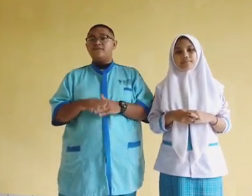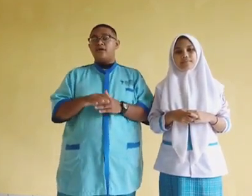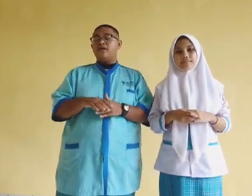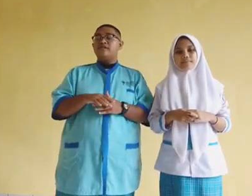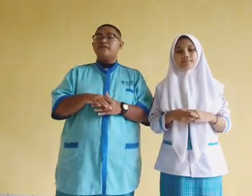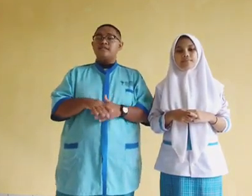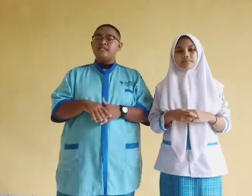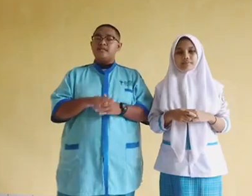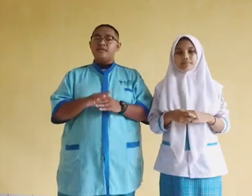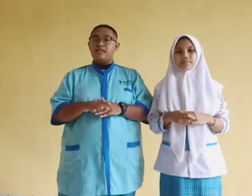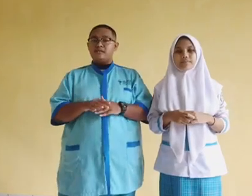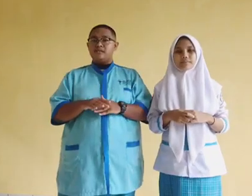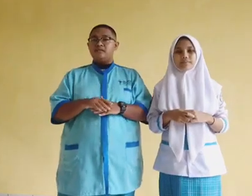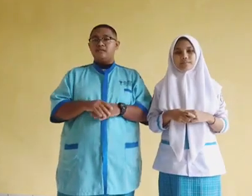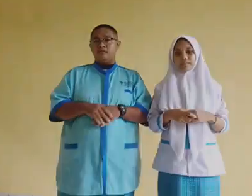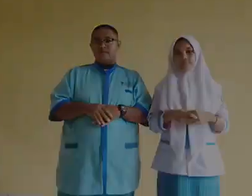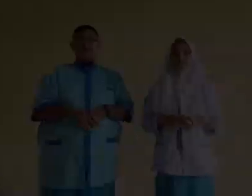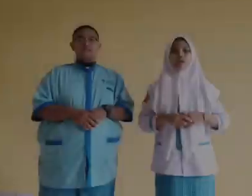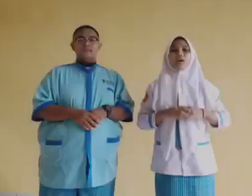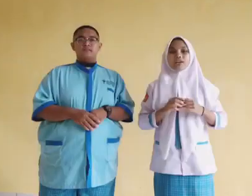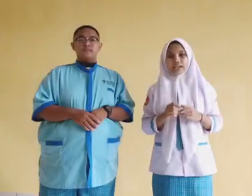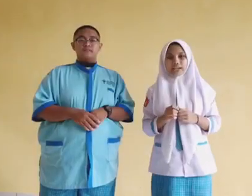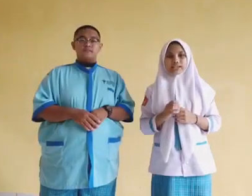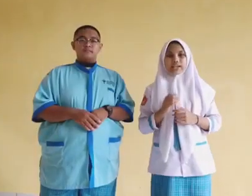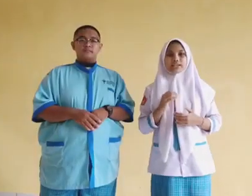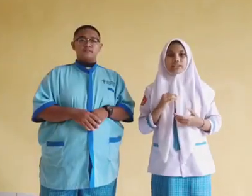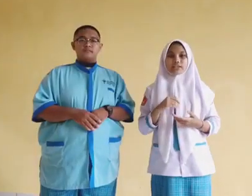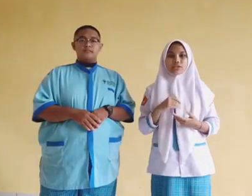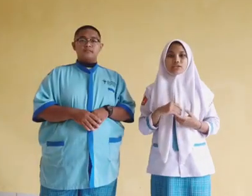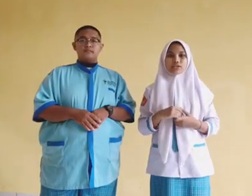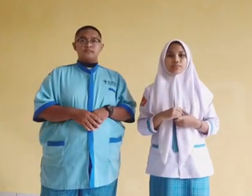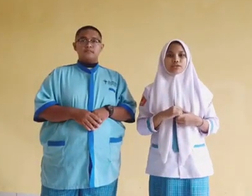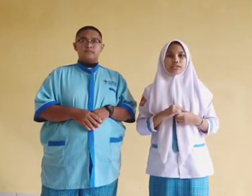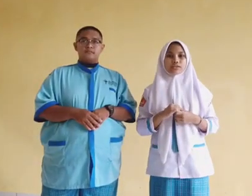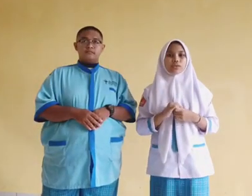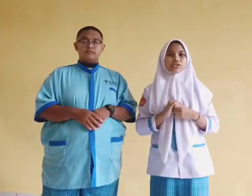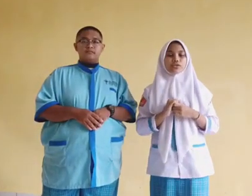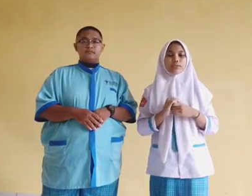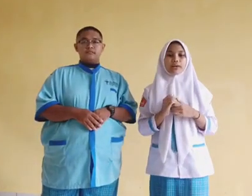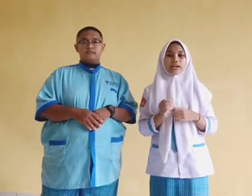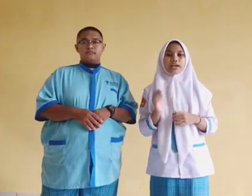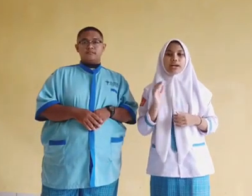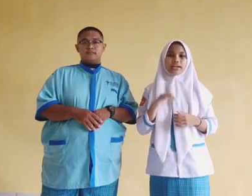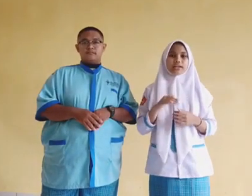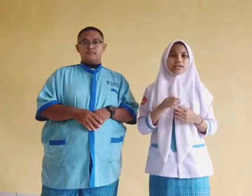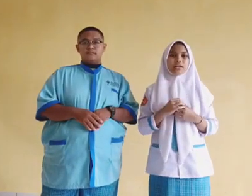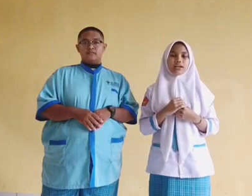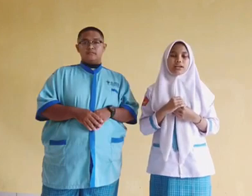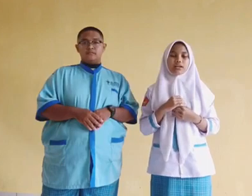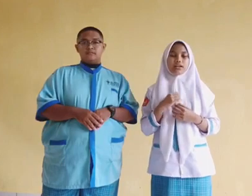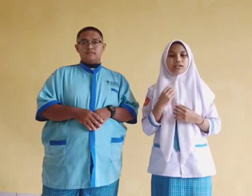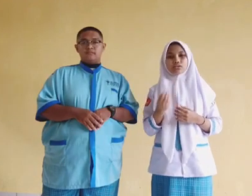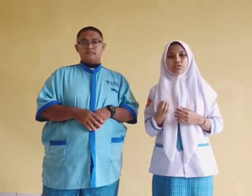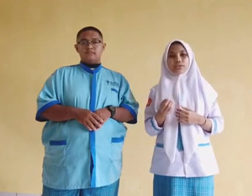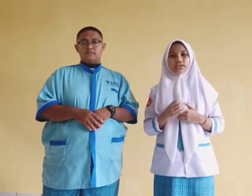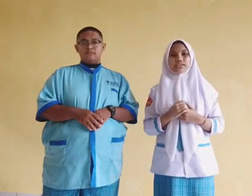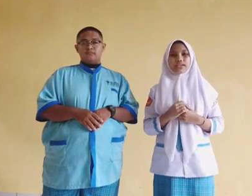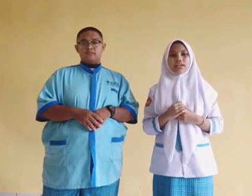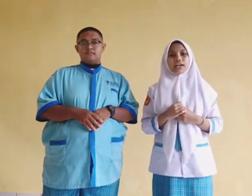for 60 minutes. Next, the hydrolysis process was done by adding sulfuric acid at